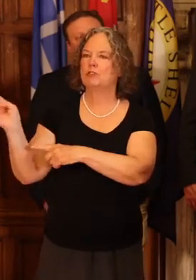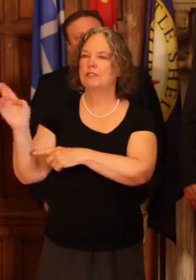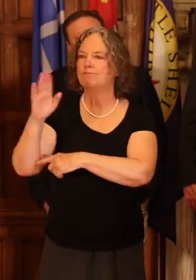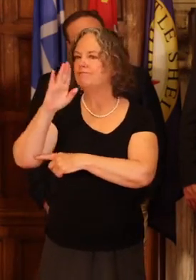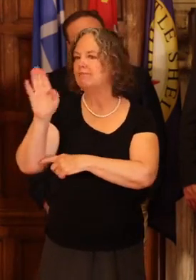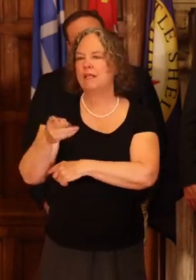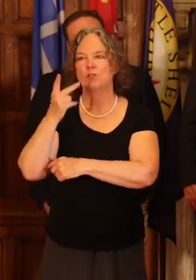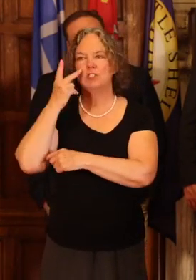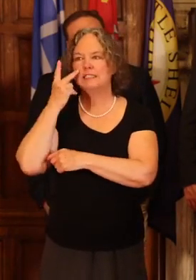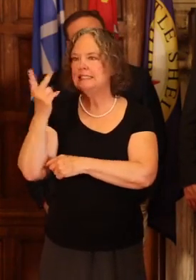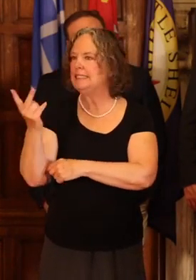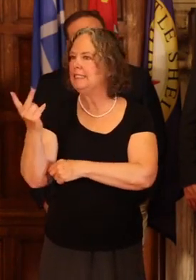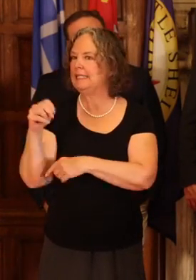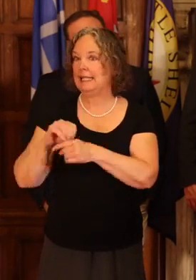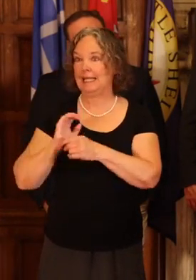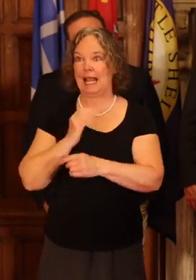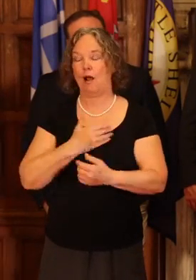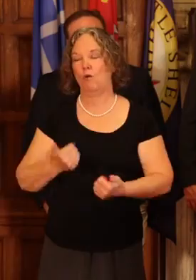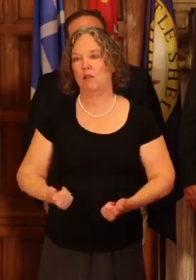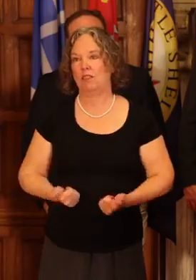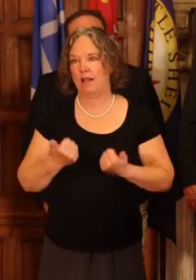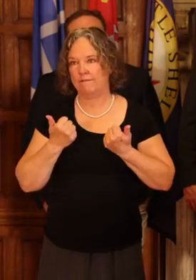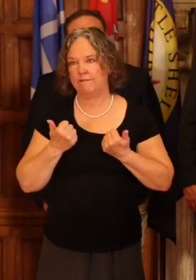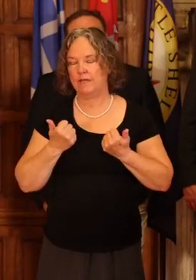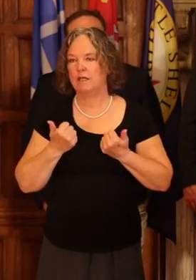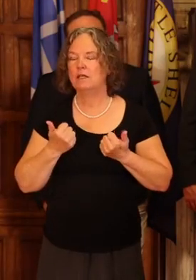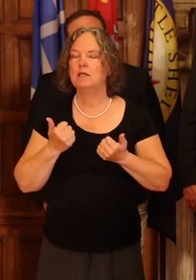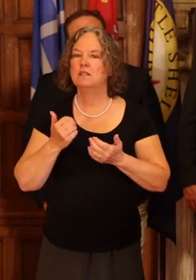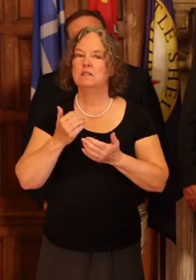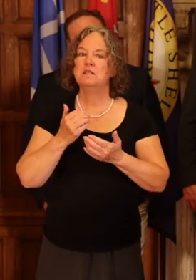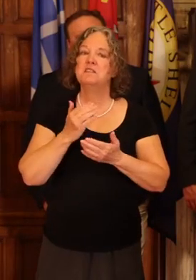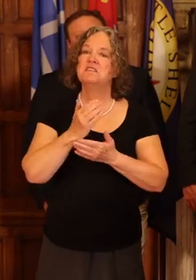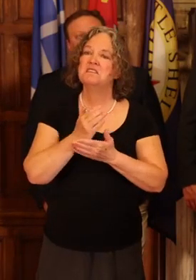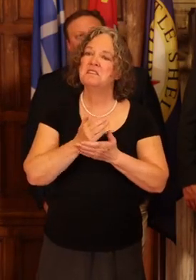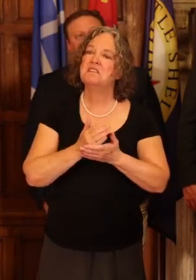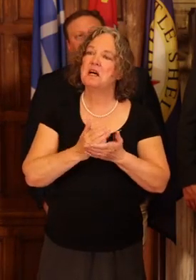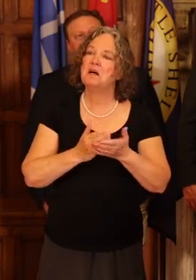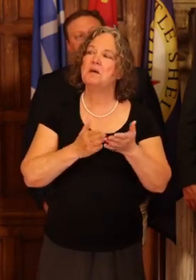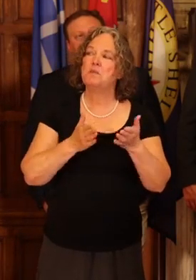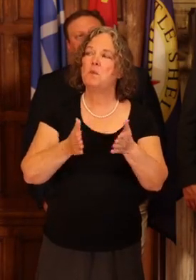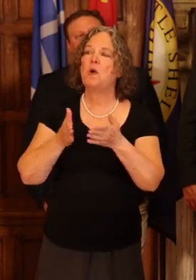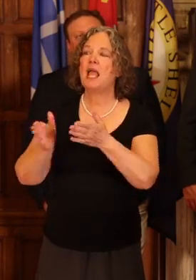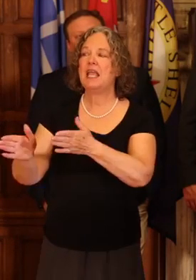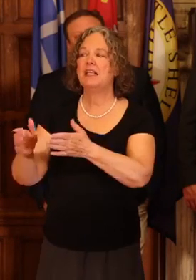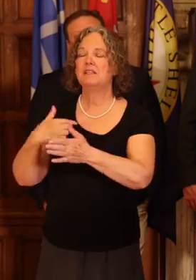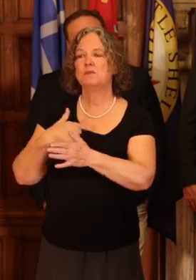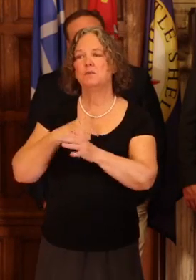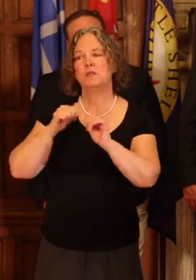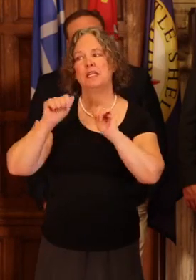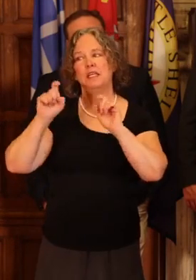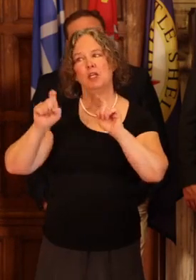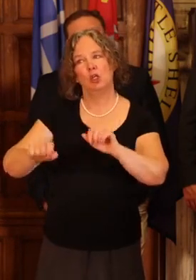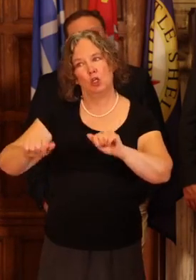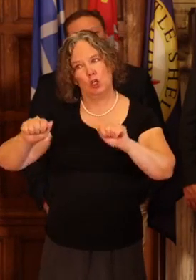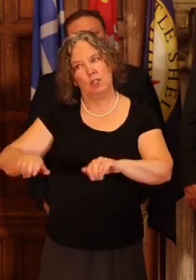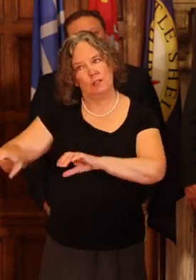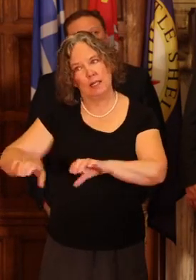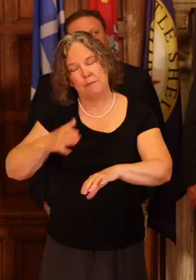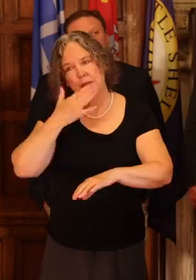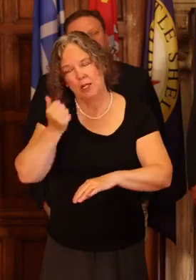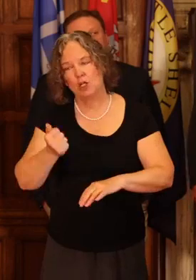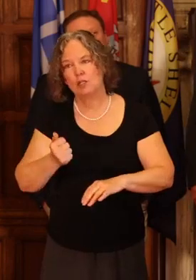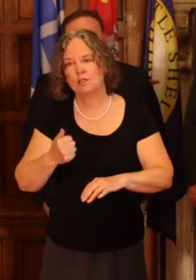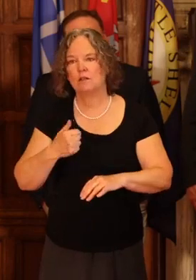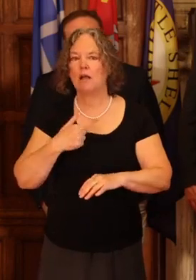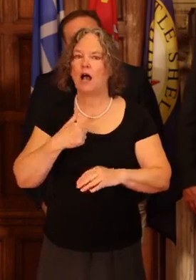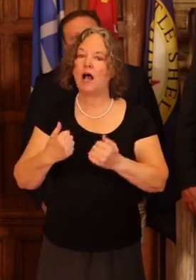lifetime. And there were areas where we could have done better. And that's why I've been supportive of some of the ideas that have